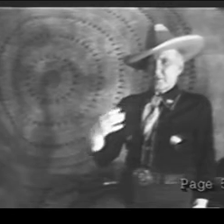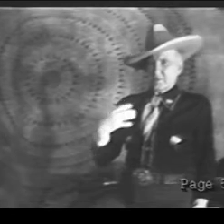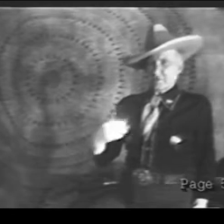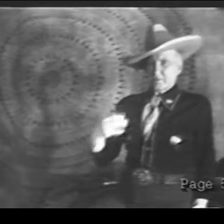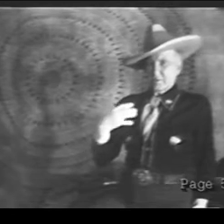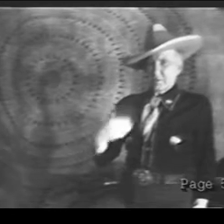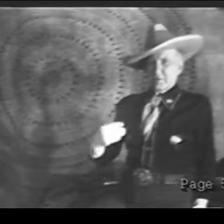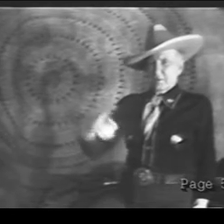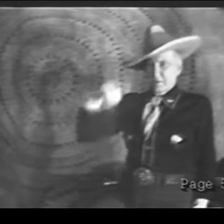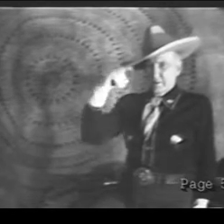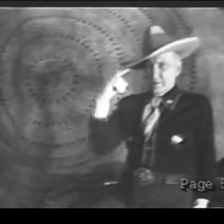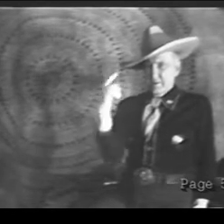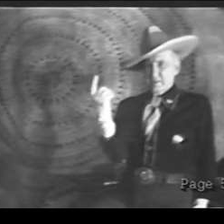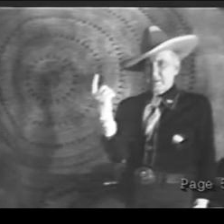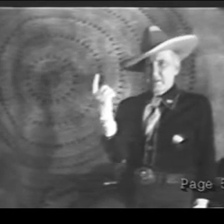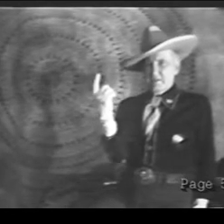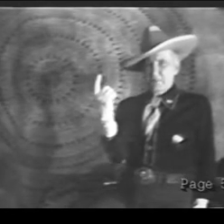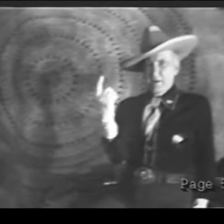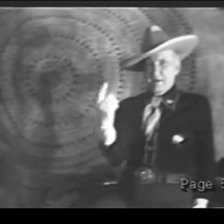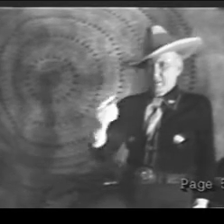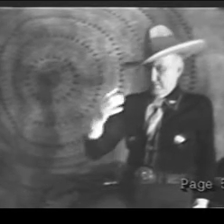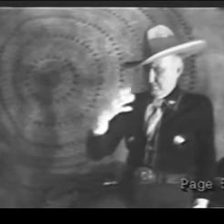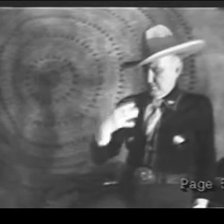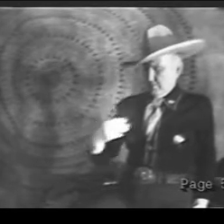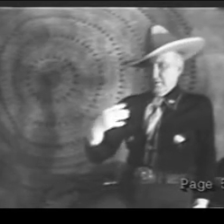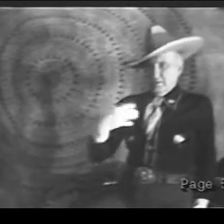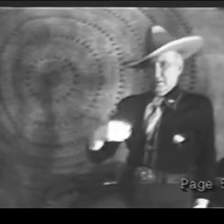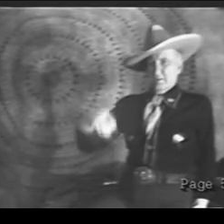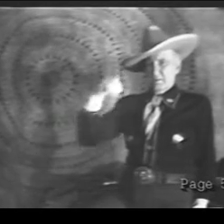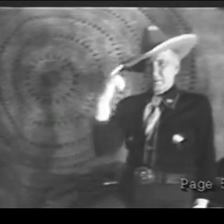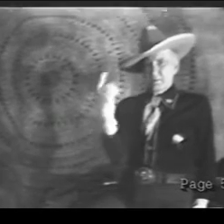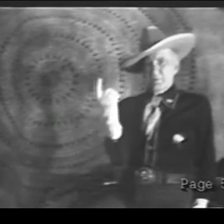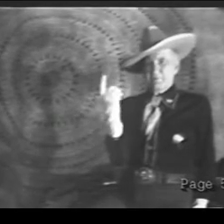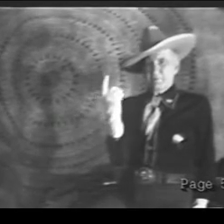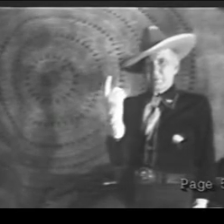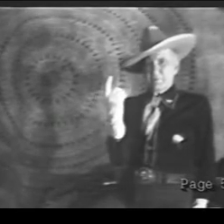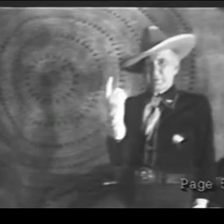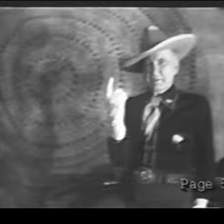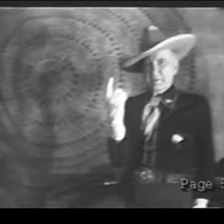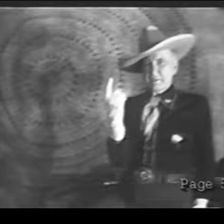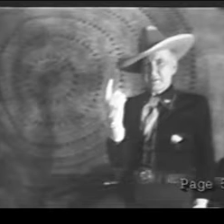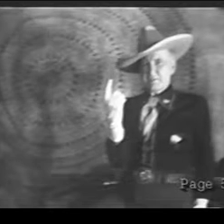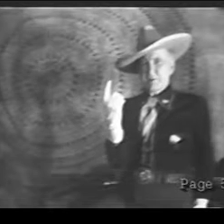breast. That's the sign for a man. If it's that way, that's his